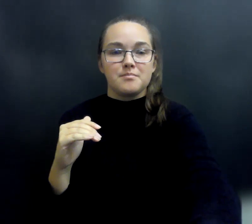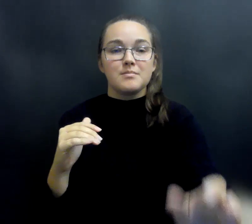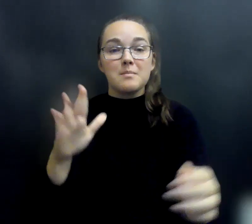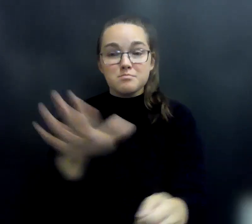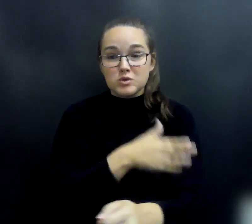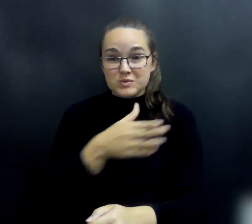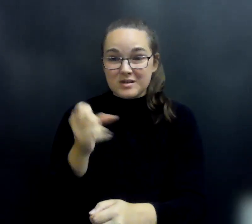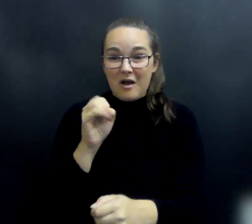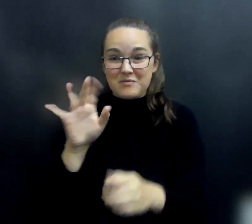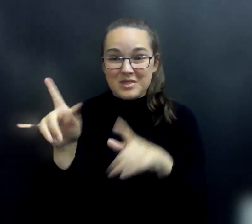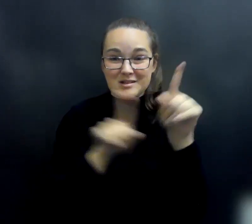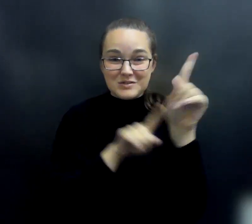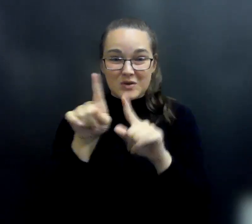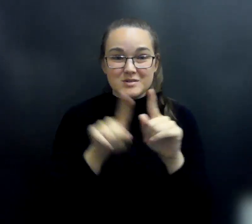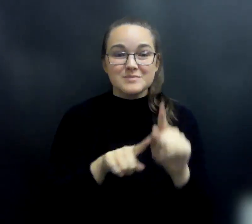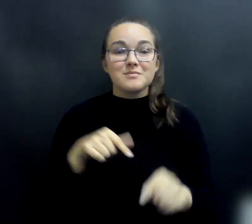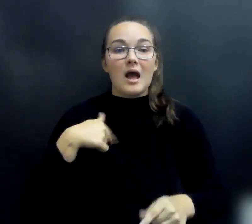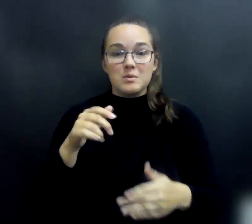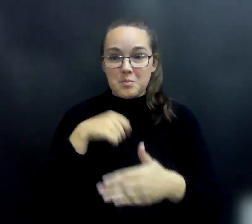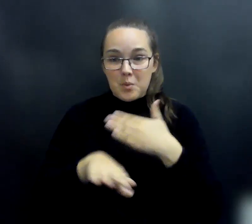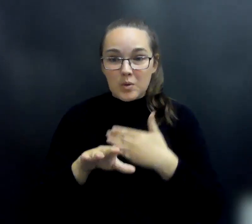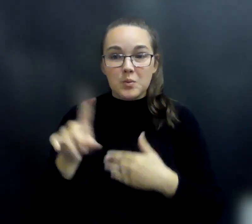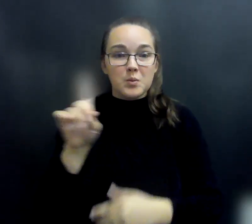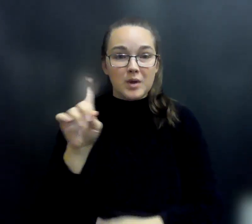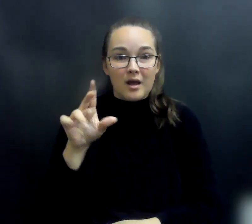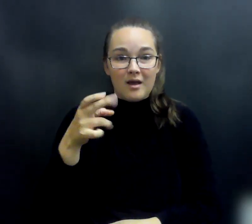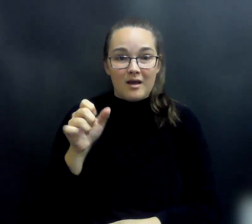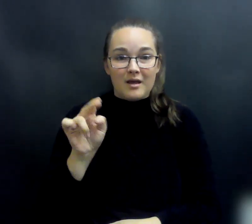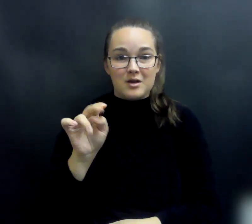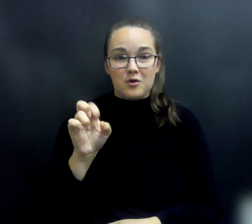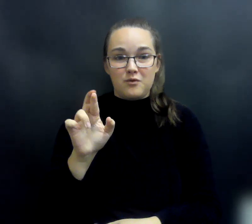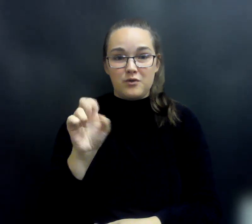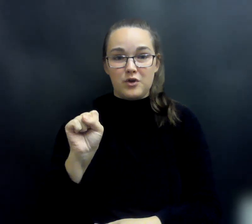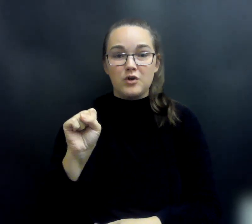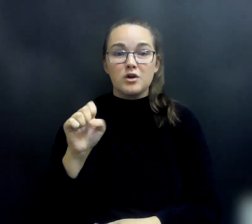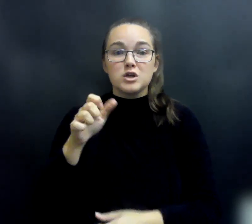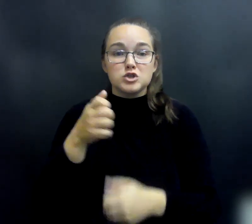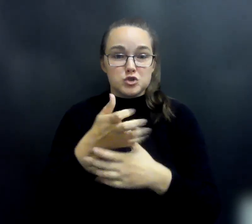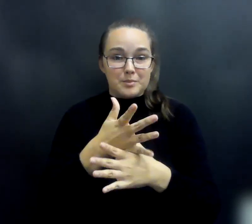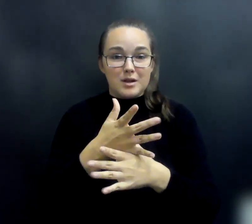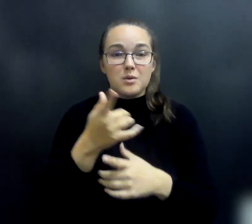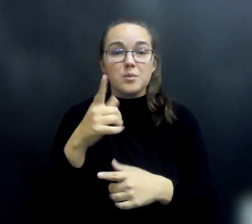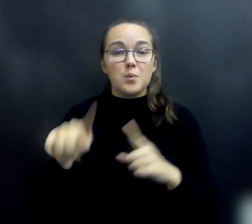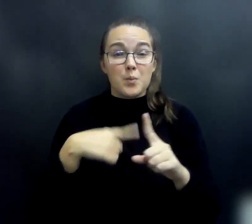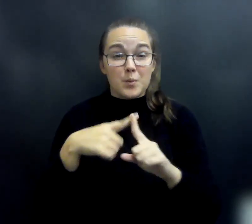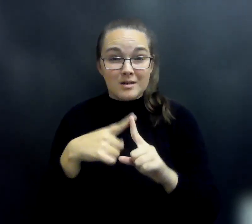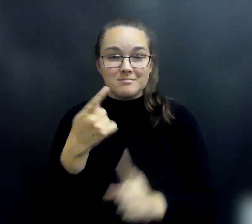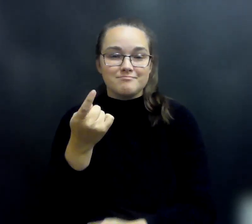Music of the Stars. I was born in Hanover, Germany in 1750. When I was